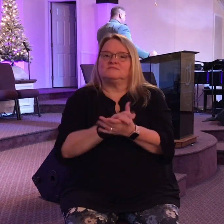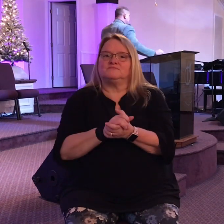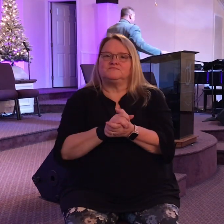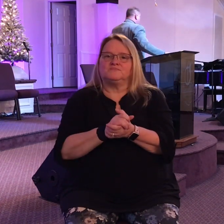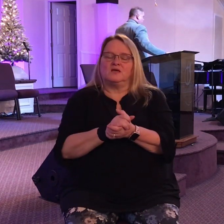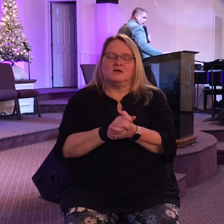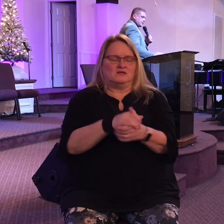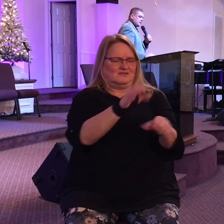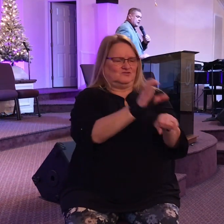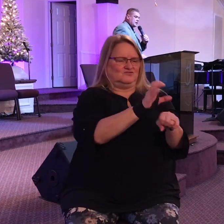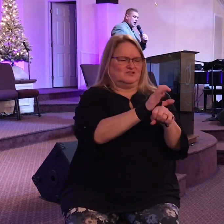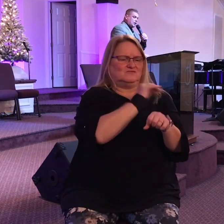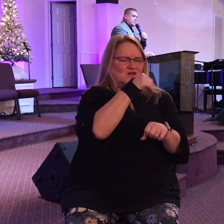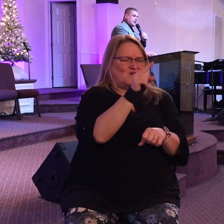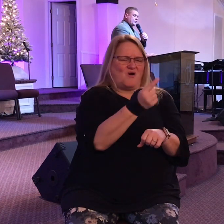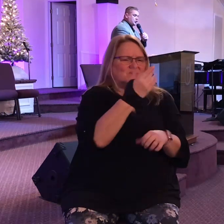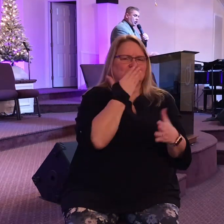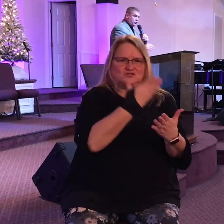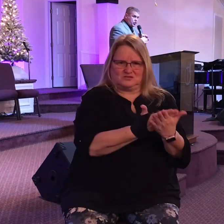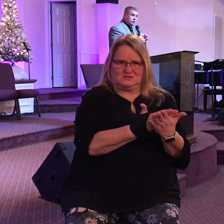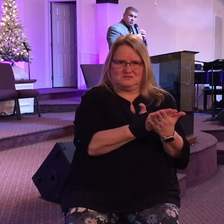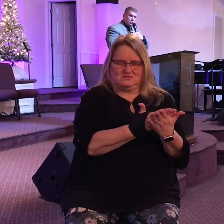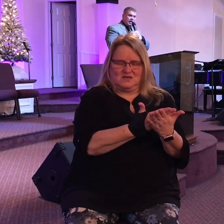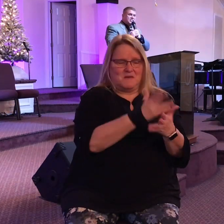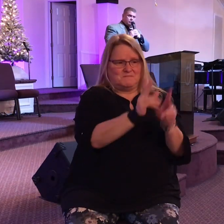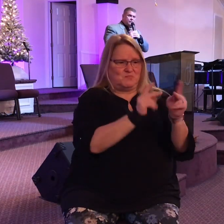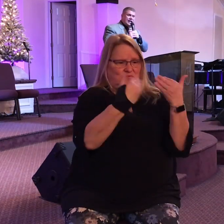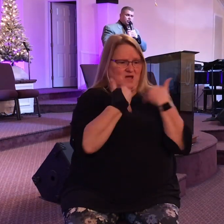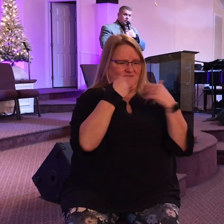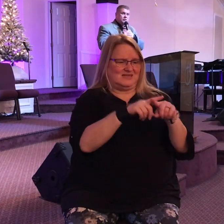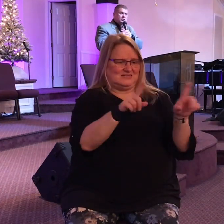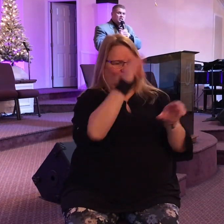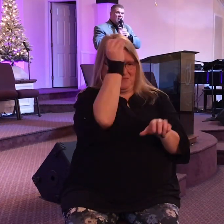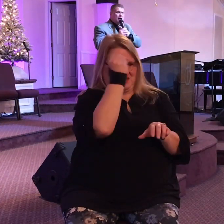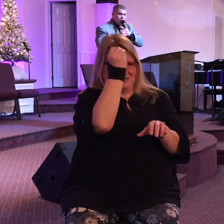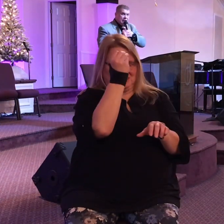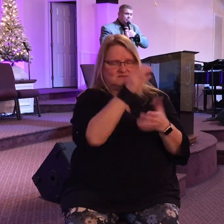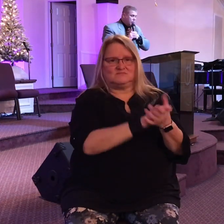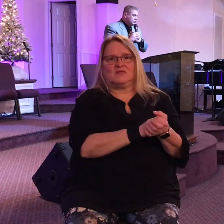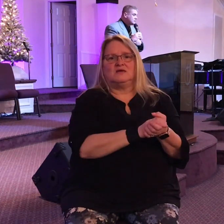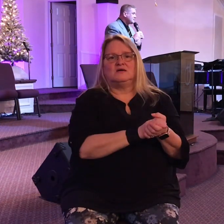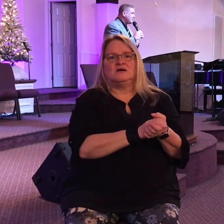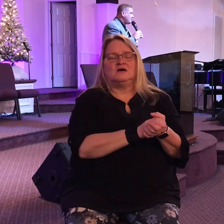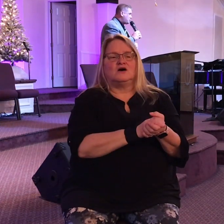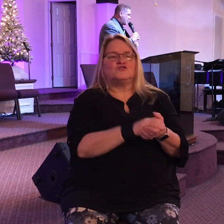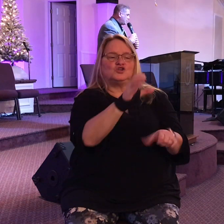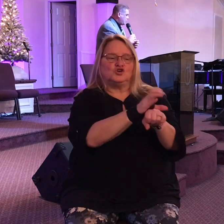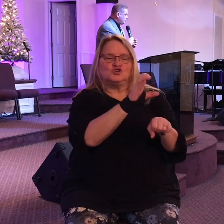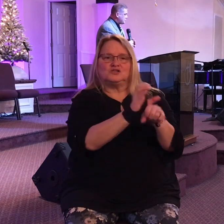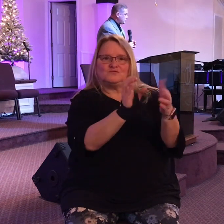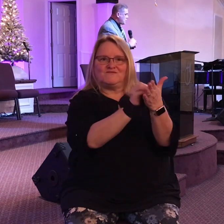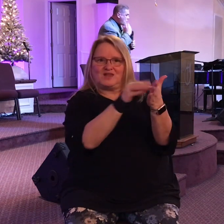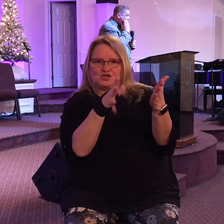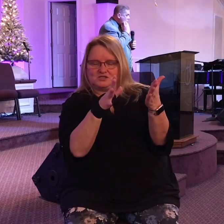done some things very poorly. Ultimately, the church is a reflection of the people who sit